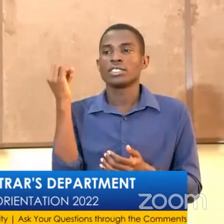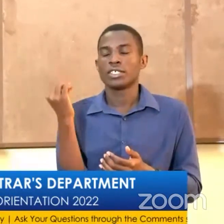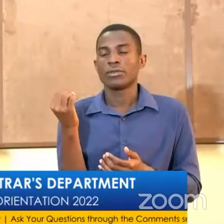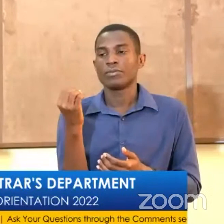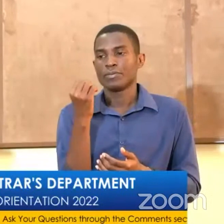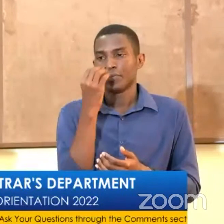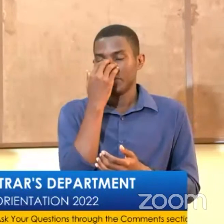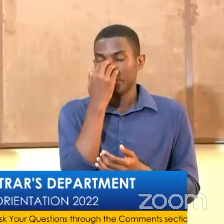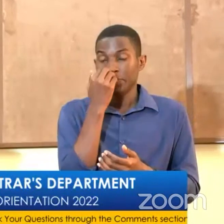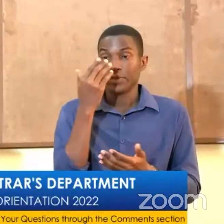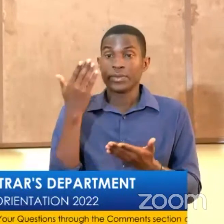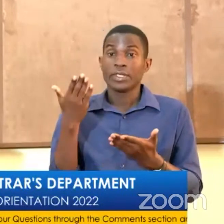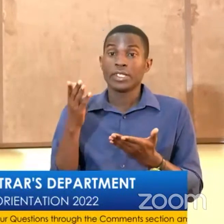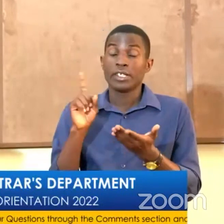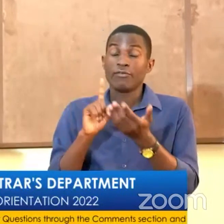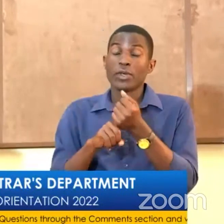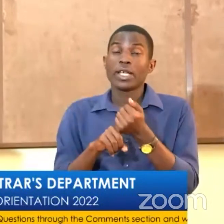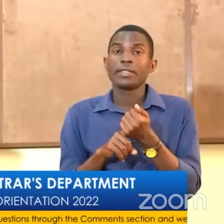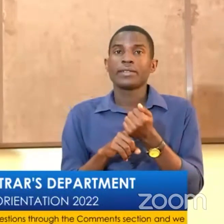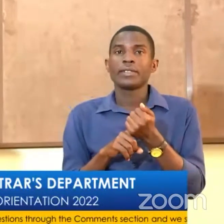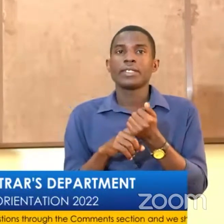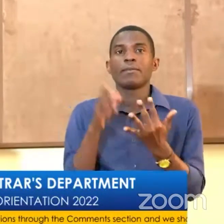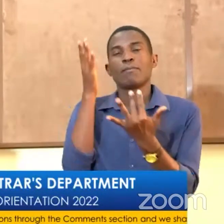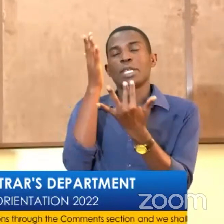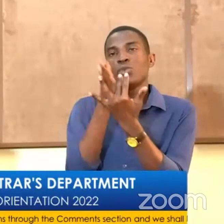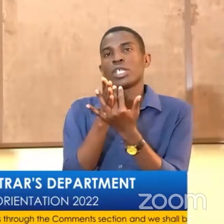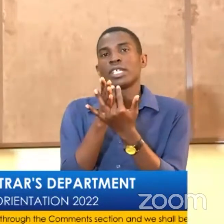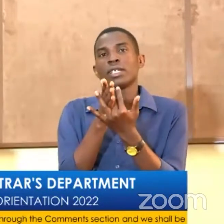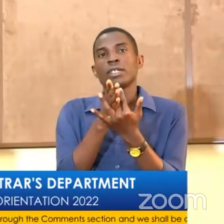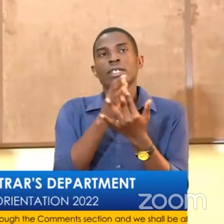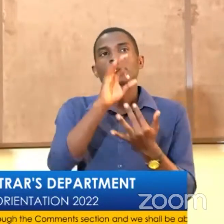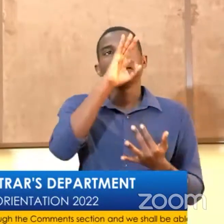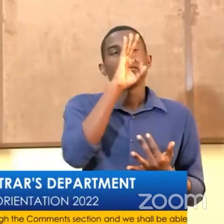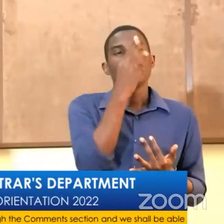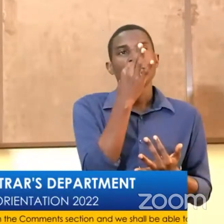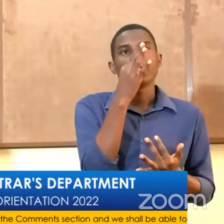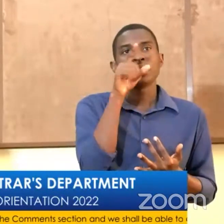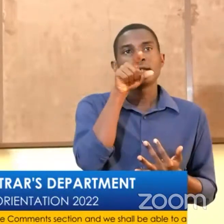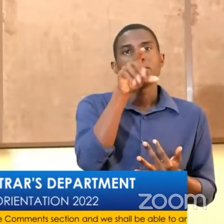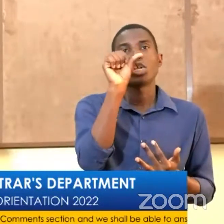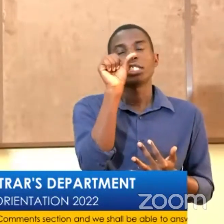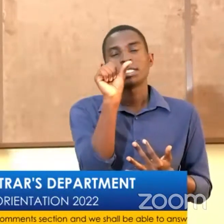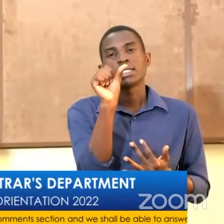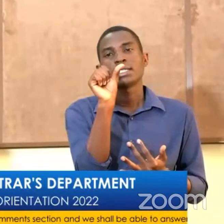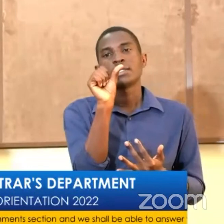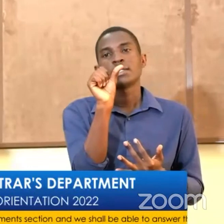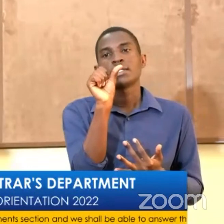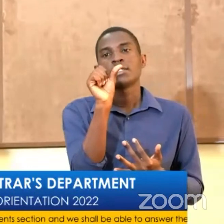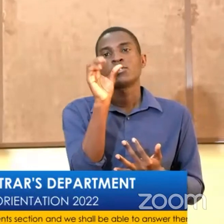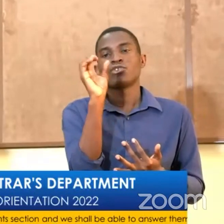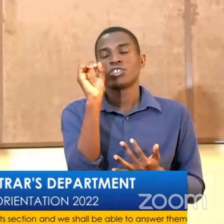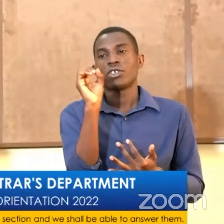Then if you get between 3.60